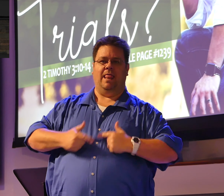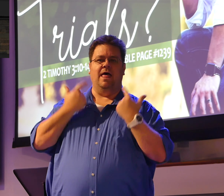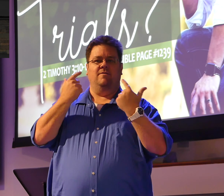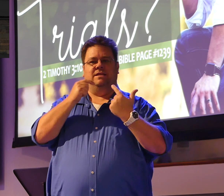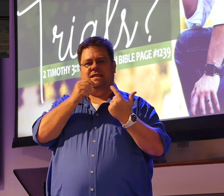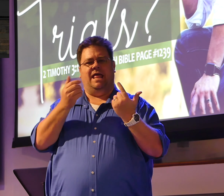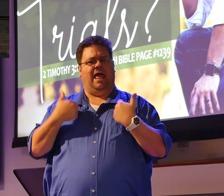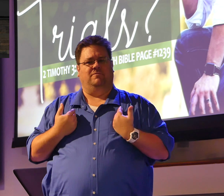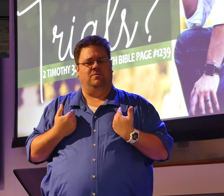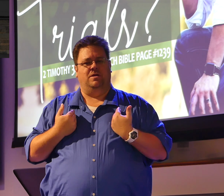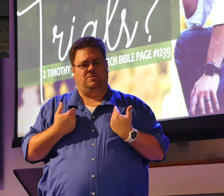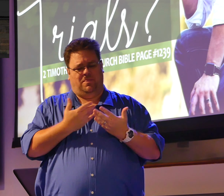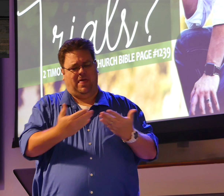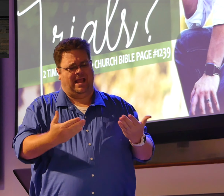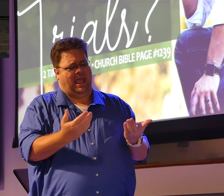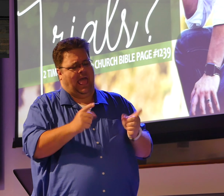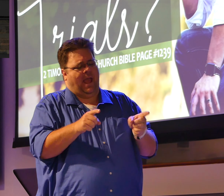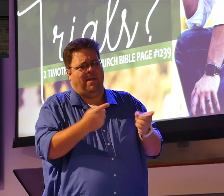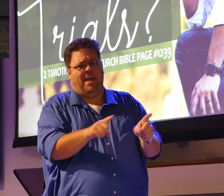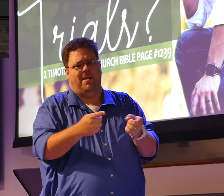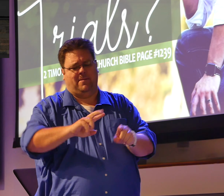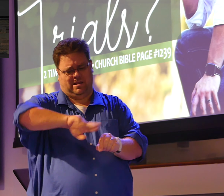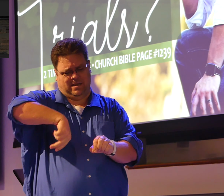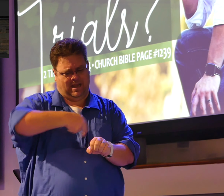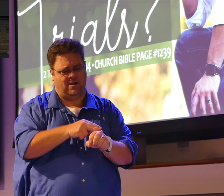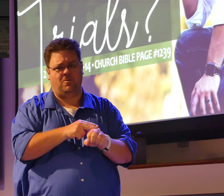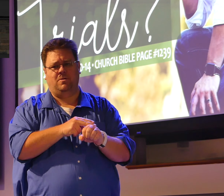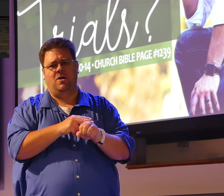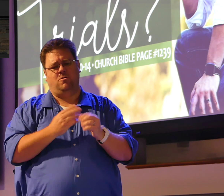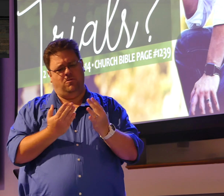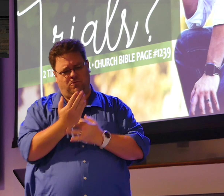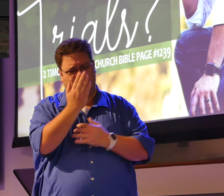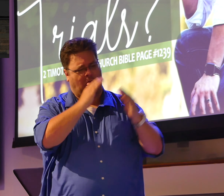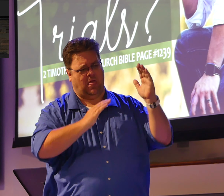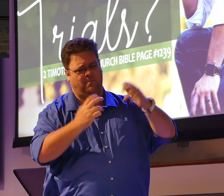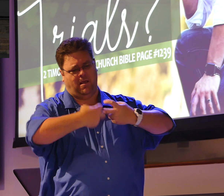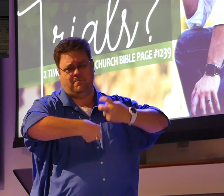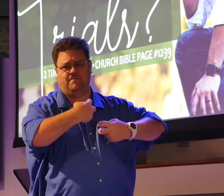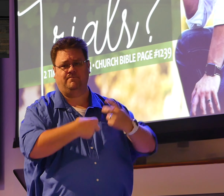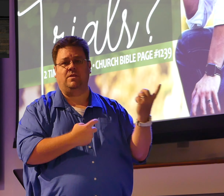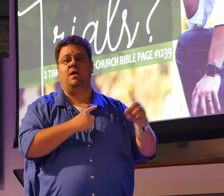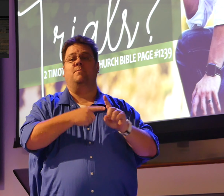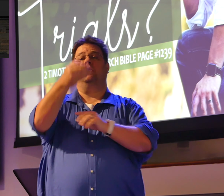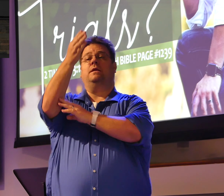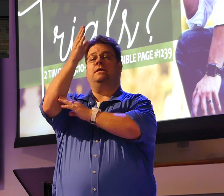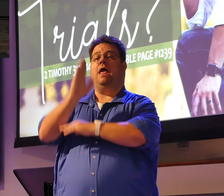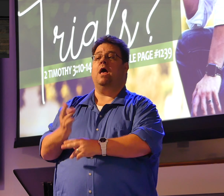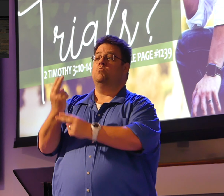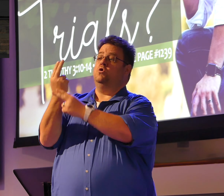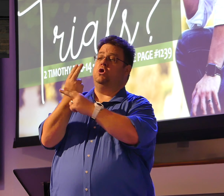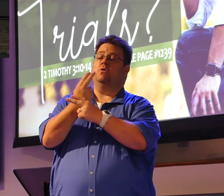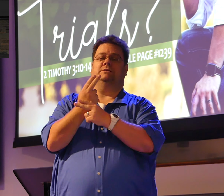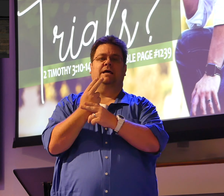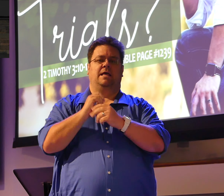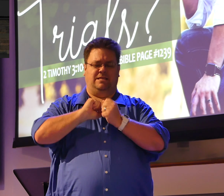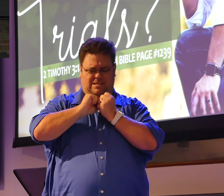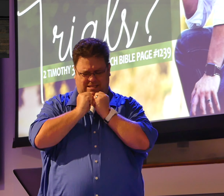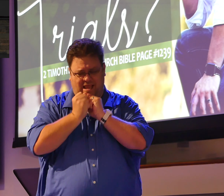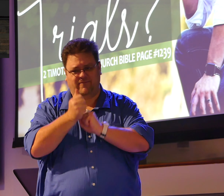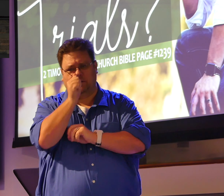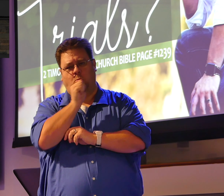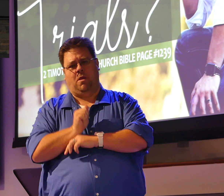and suffering into our lives. He doesn't have to. Those things are going to come very naturally. We all go through problems. But we learn that God will